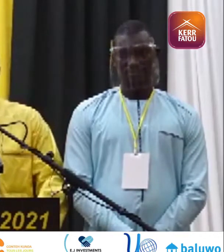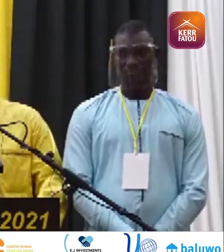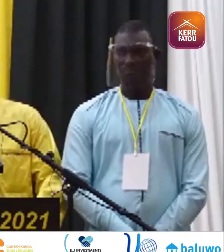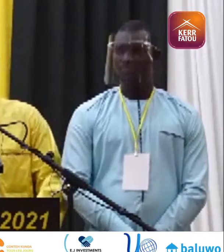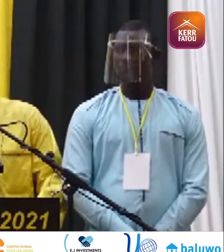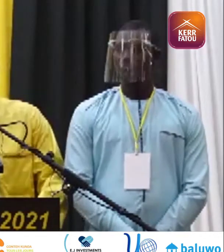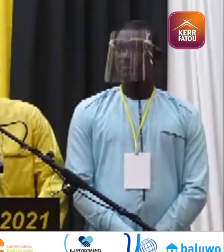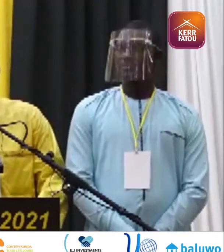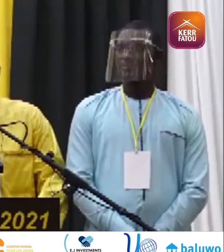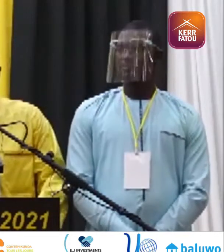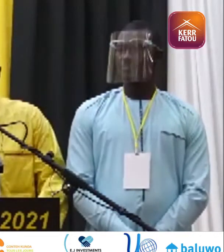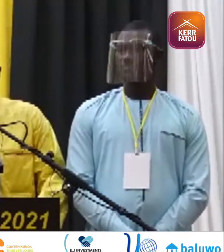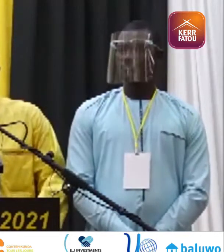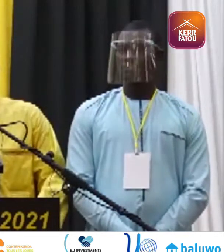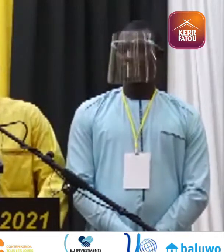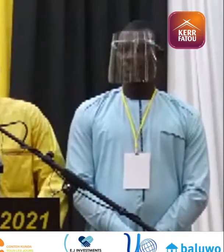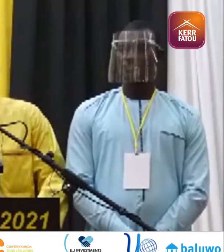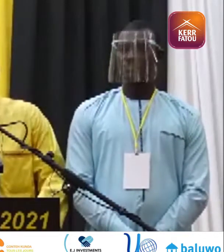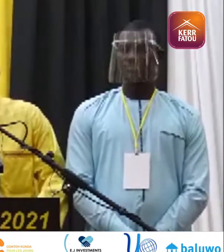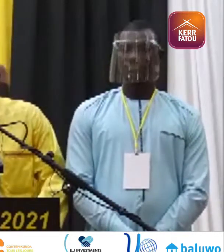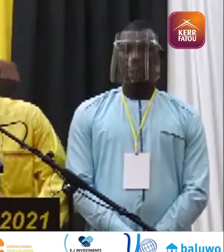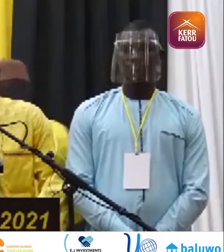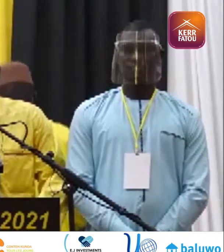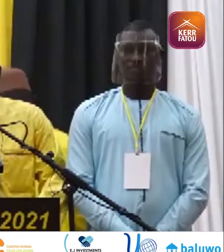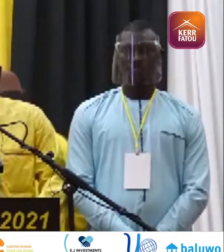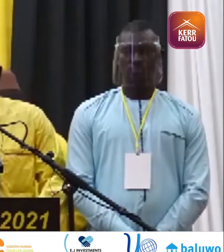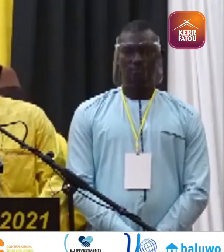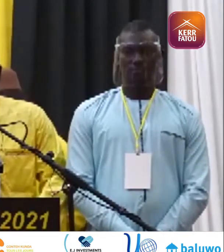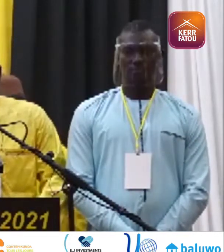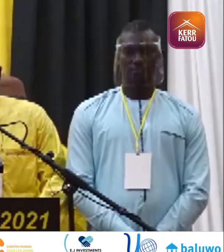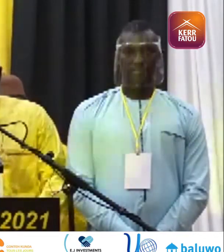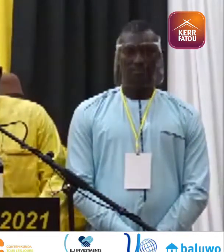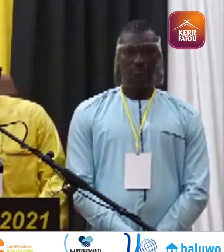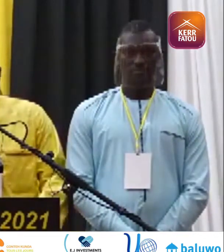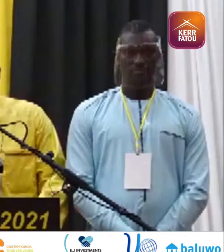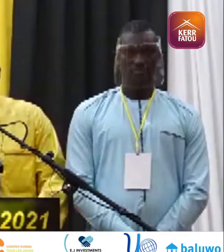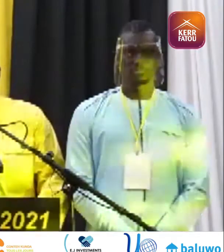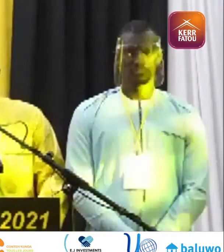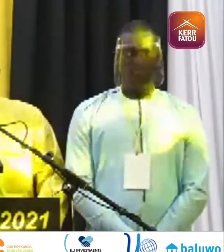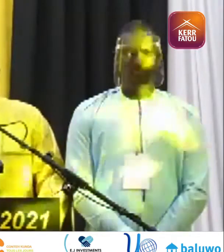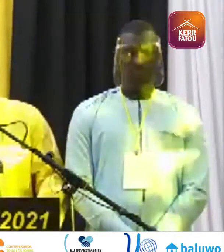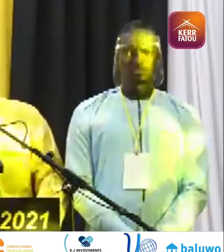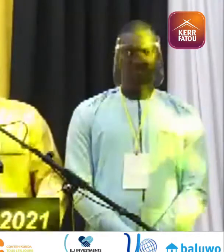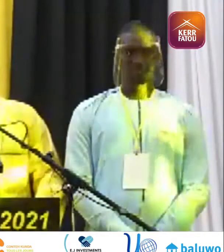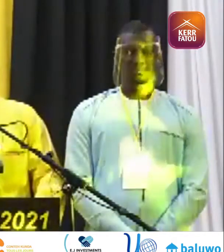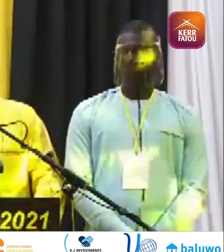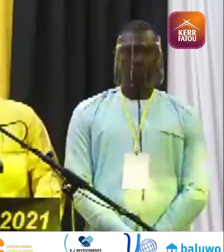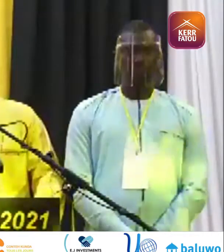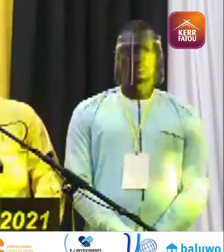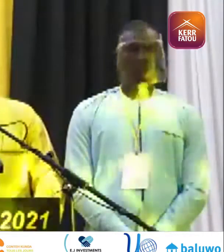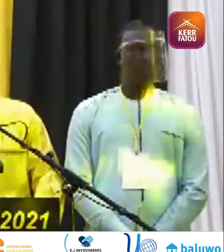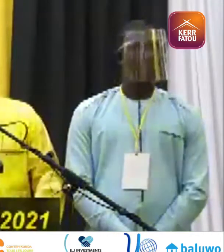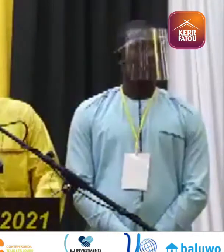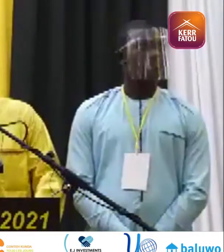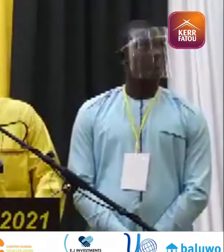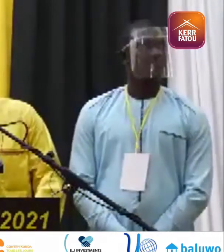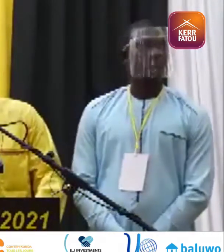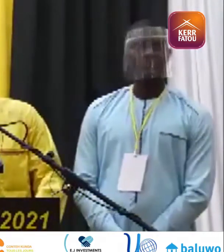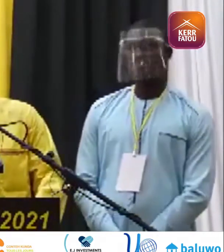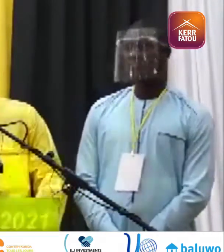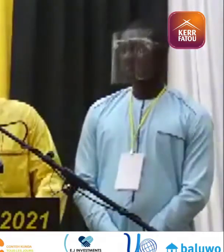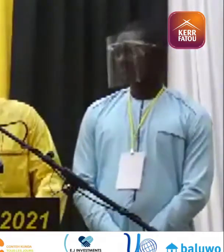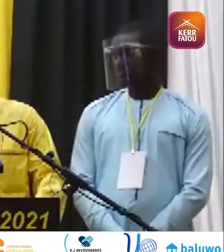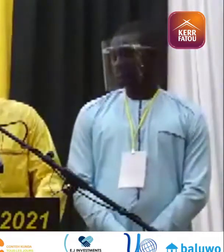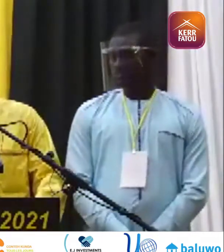afulanyangoto. Barijani mbita oto abe bankero lkela. Minketa jang amame ala honorable alaji